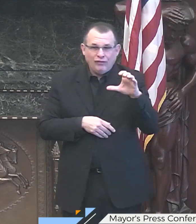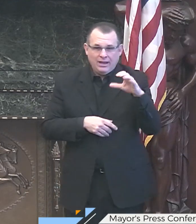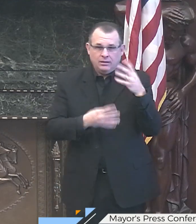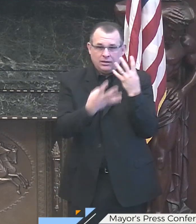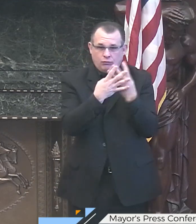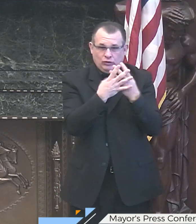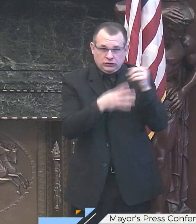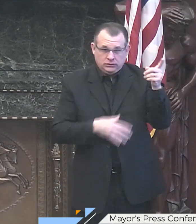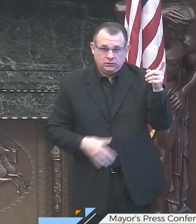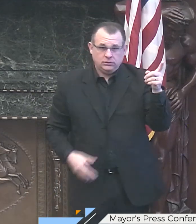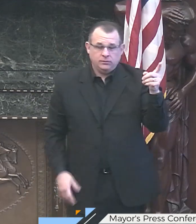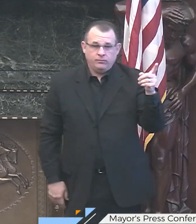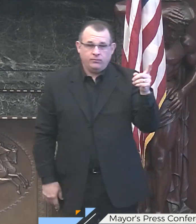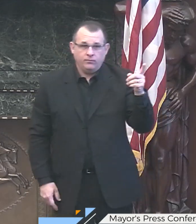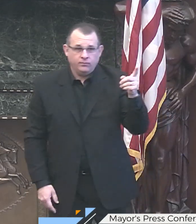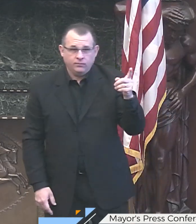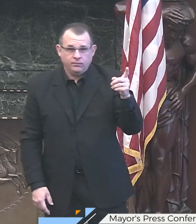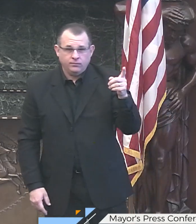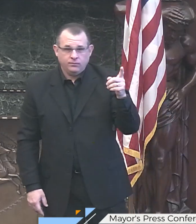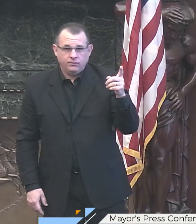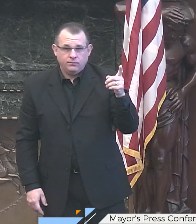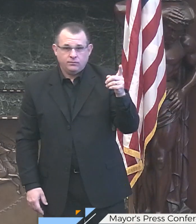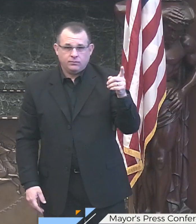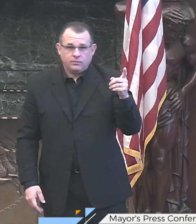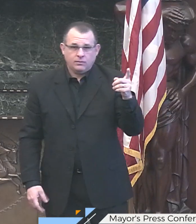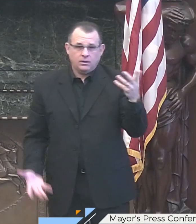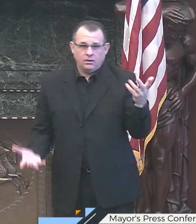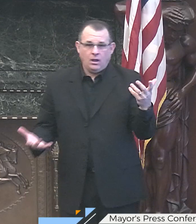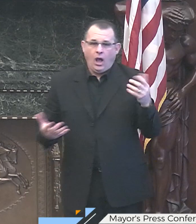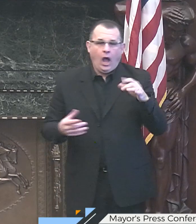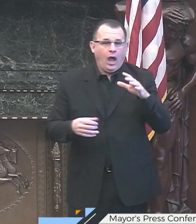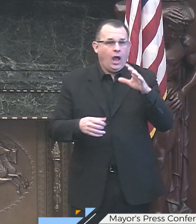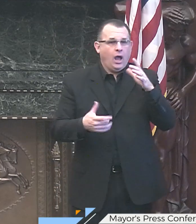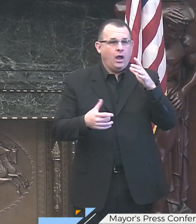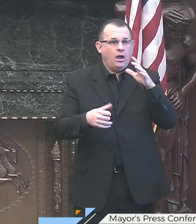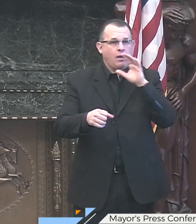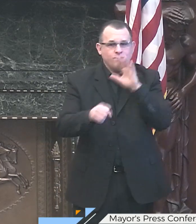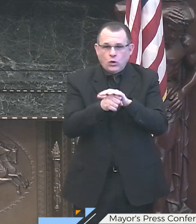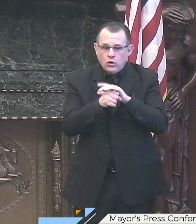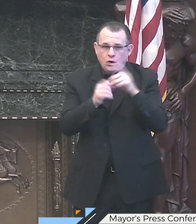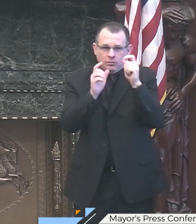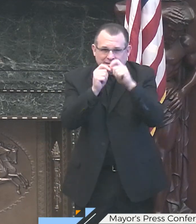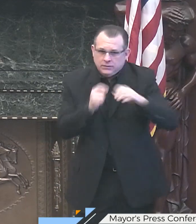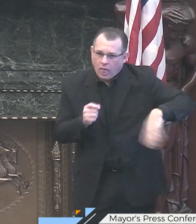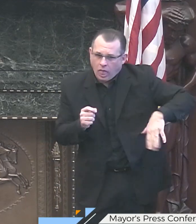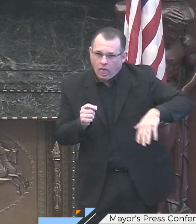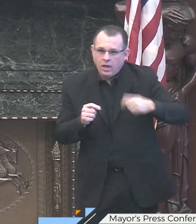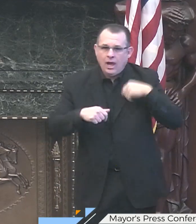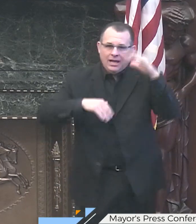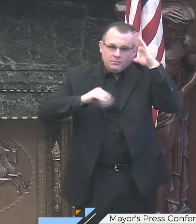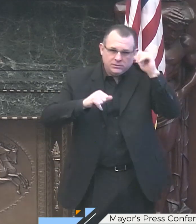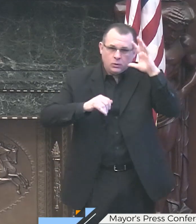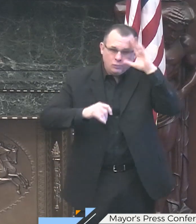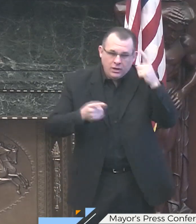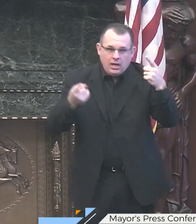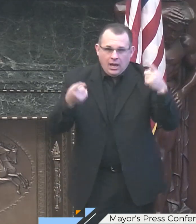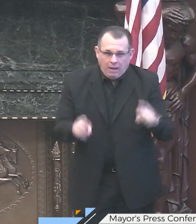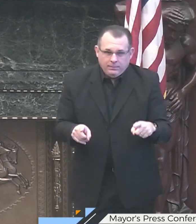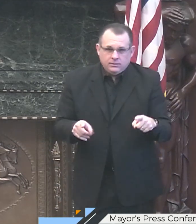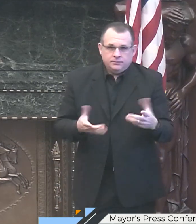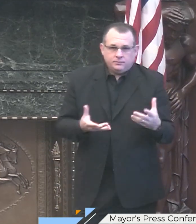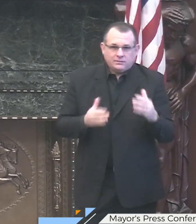today, but we expect as this infection spreads further that we're going to see this in a wide variety of employees of the city of Philadelphia.